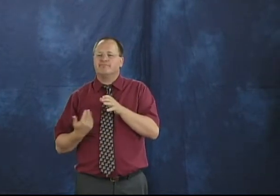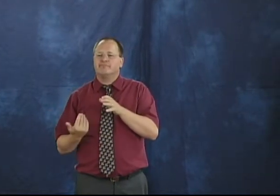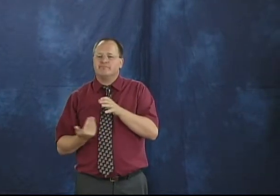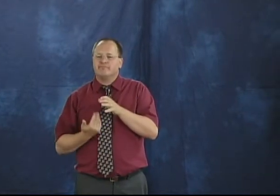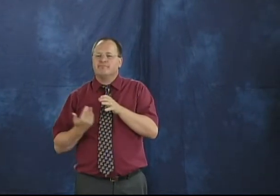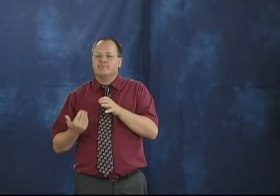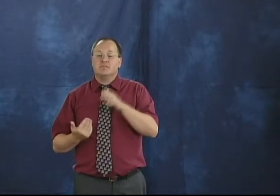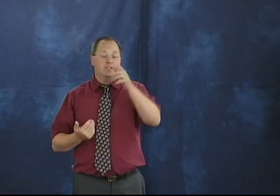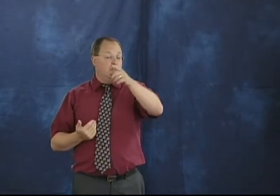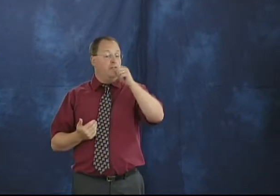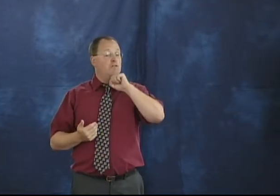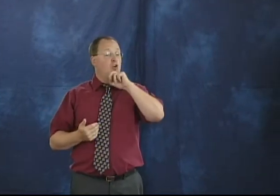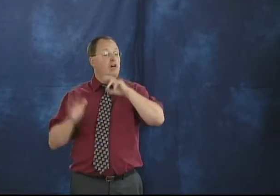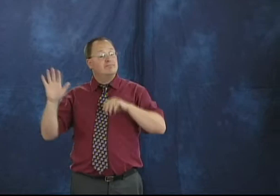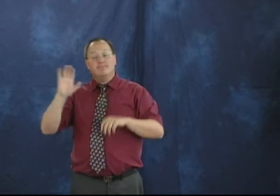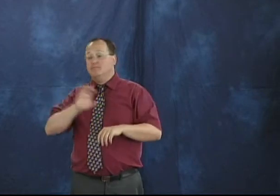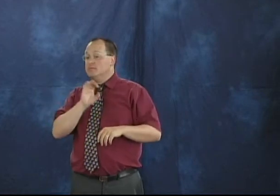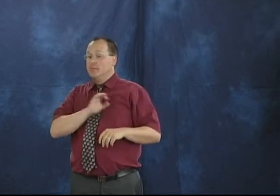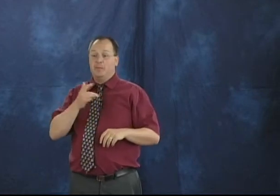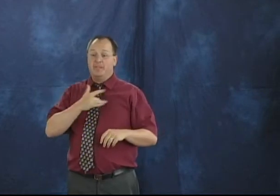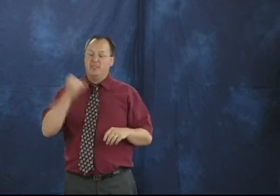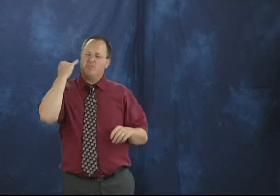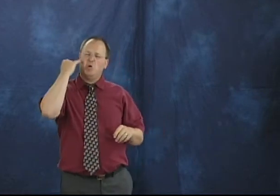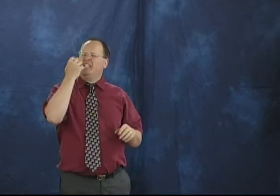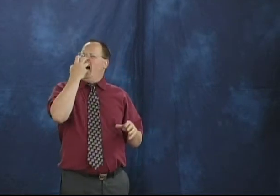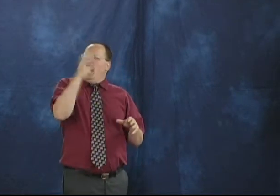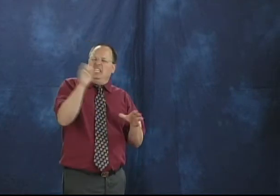If you put a frog in warm water